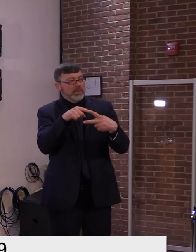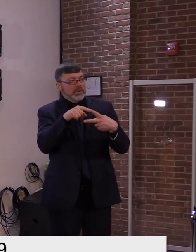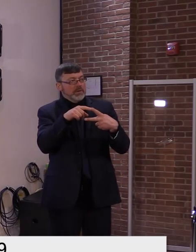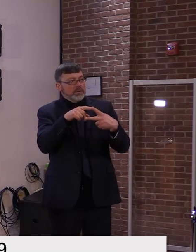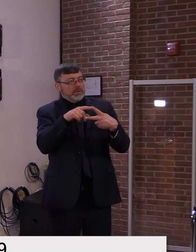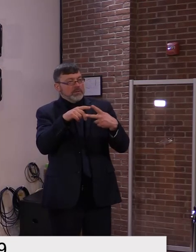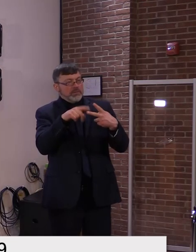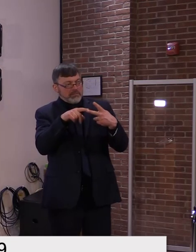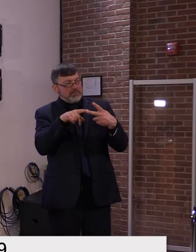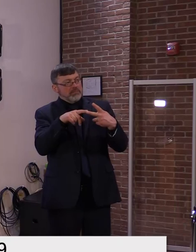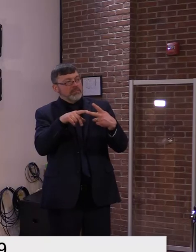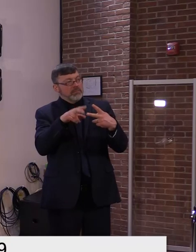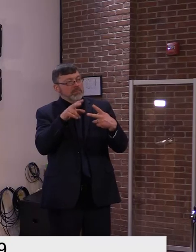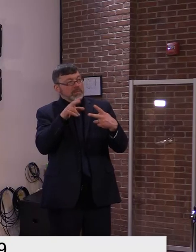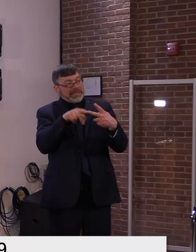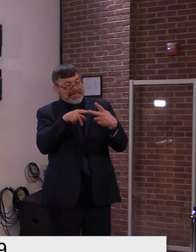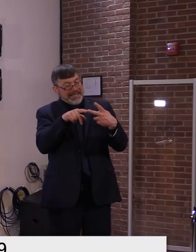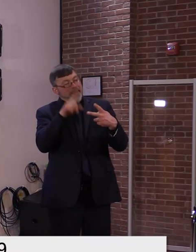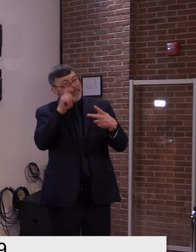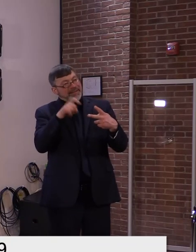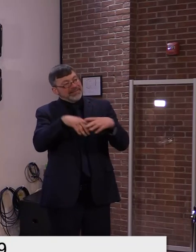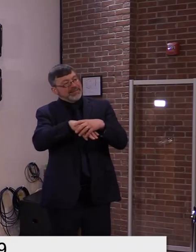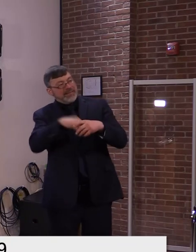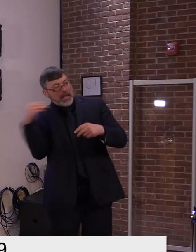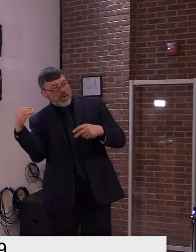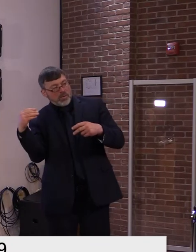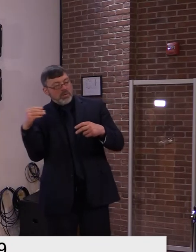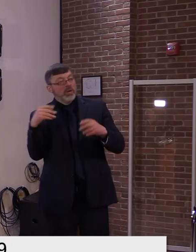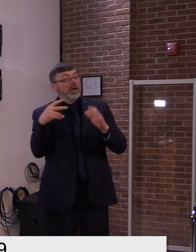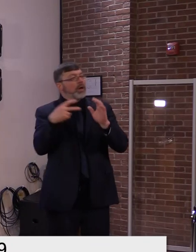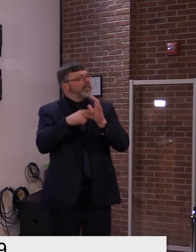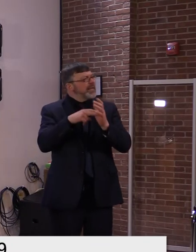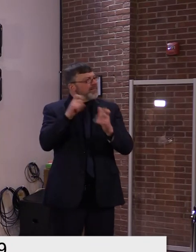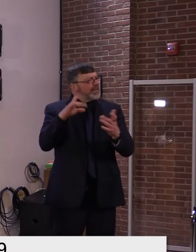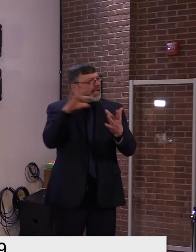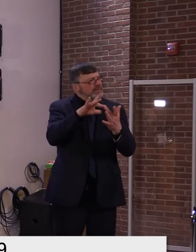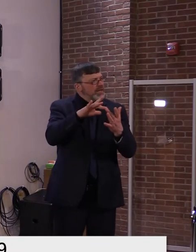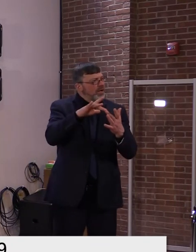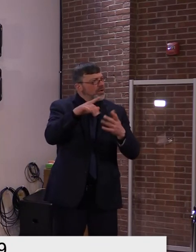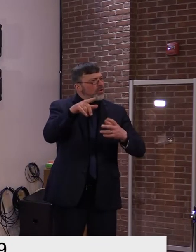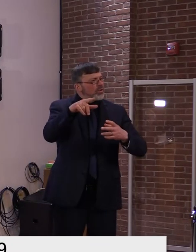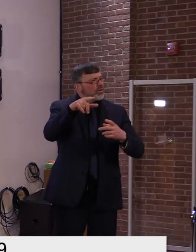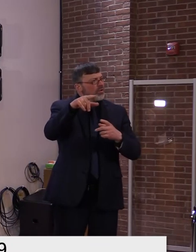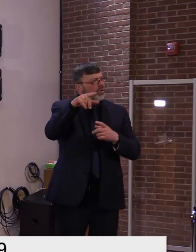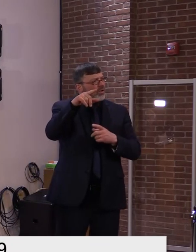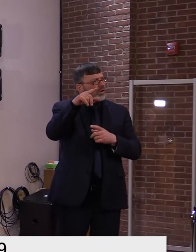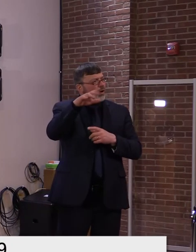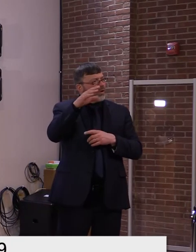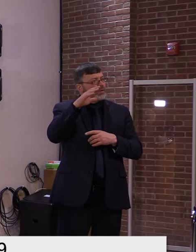our call center to make sure, see if they can accommodate some sort of transportation